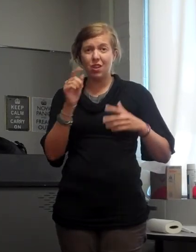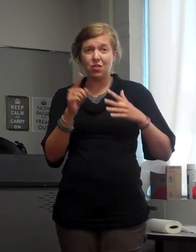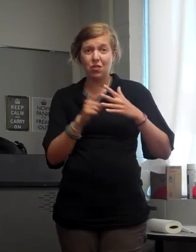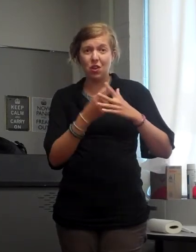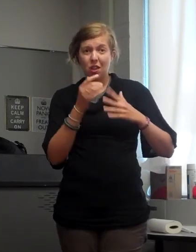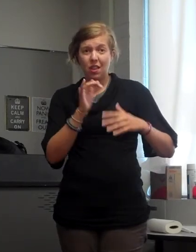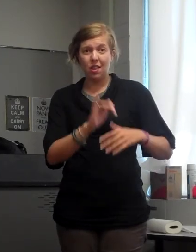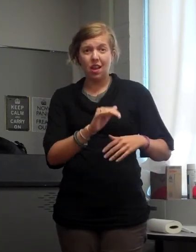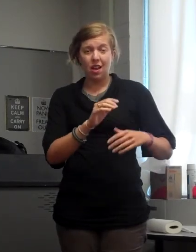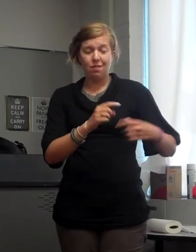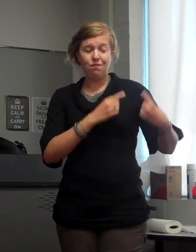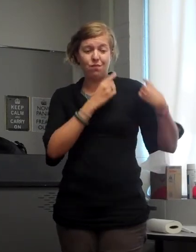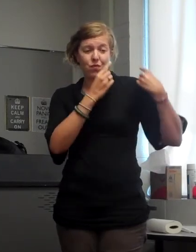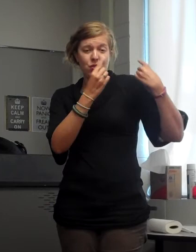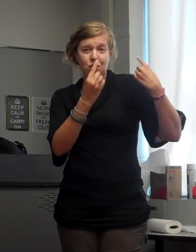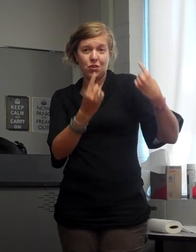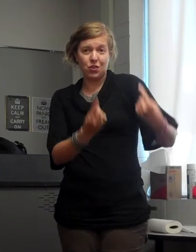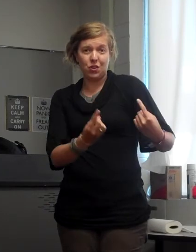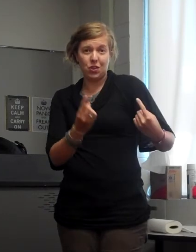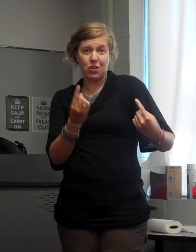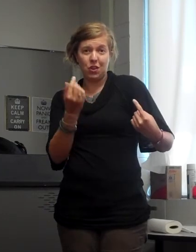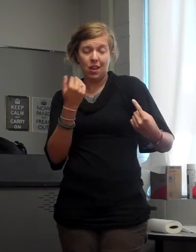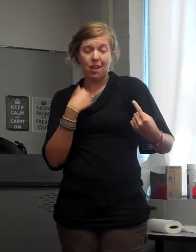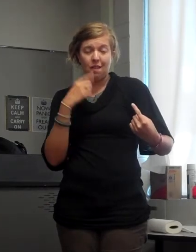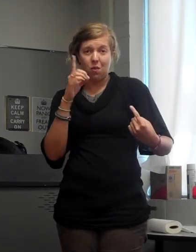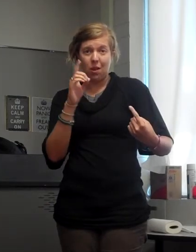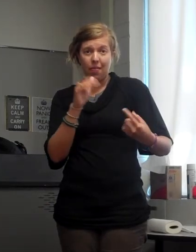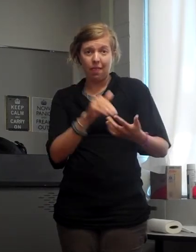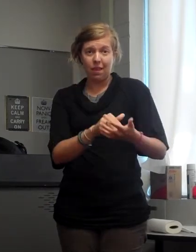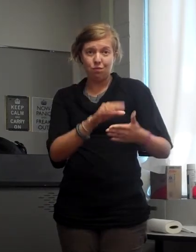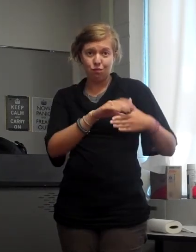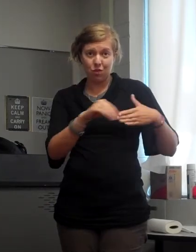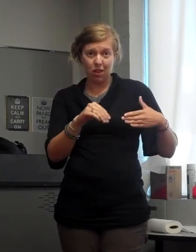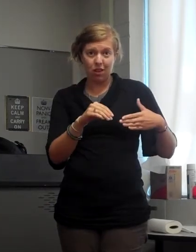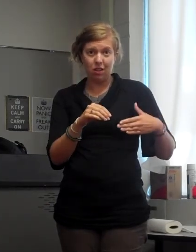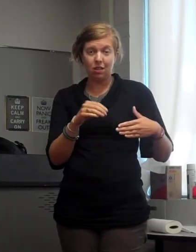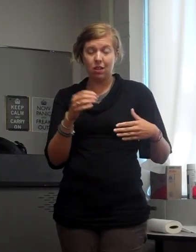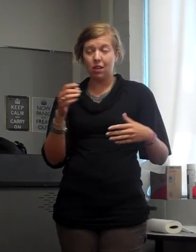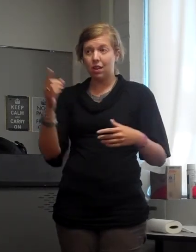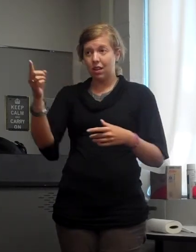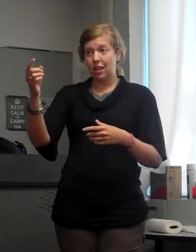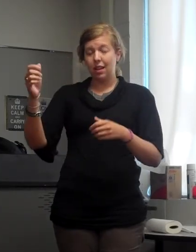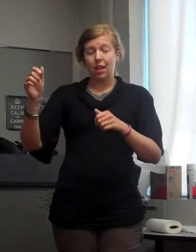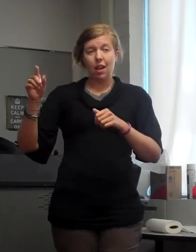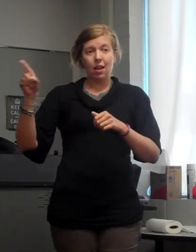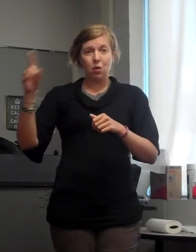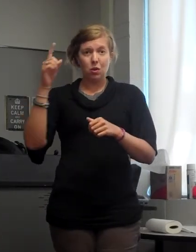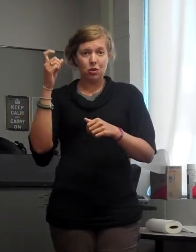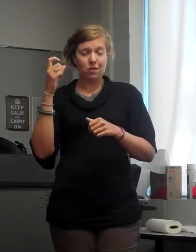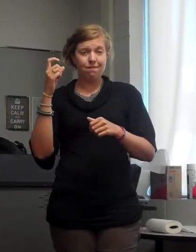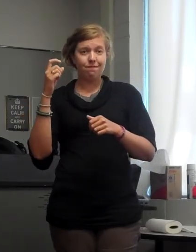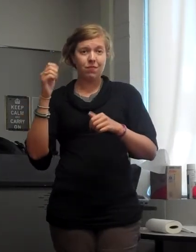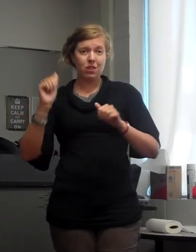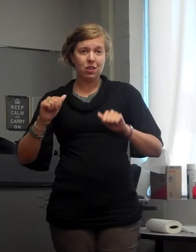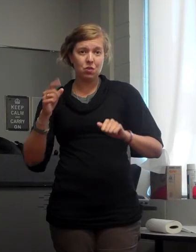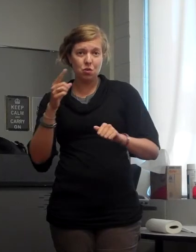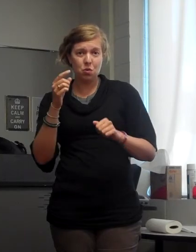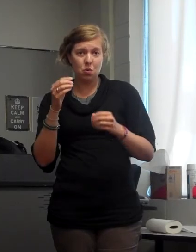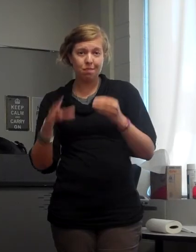add more to that $1,000? If you want, but if you've got debt, you need to pay that debt. You need that $1,000 in there for